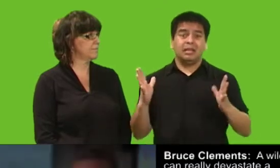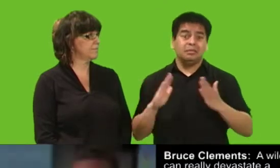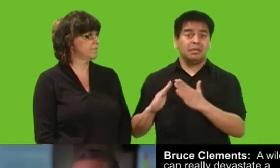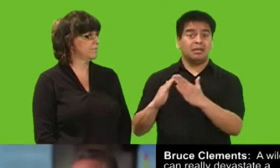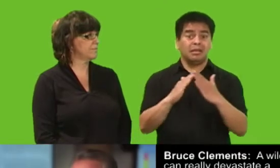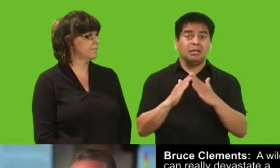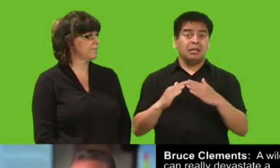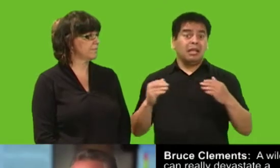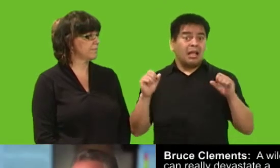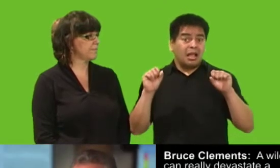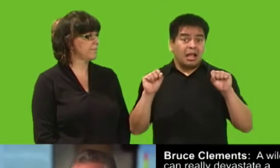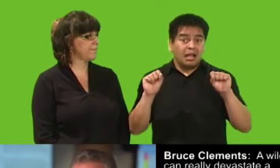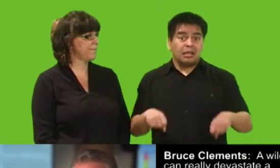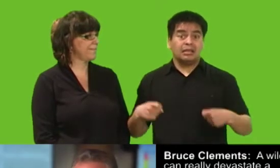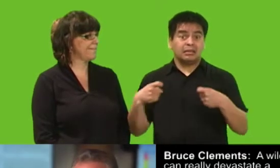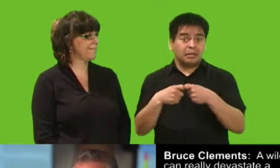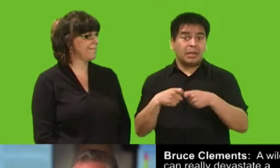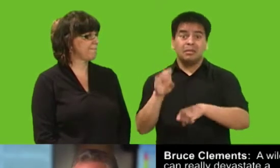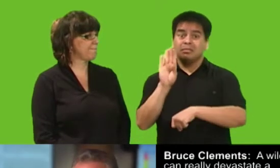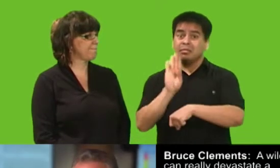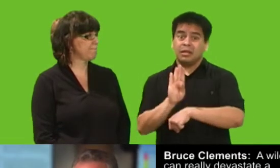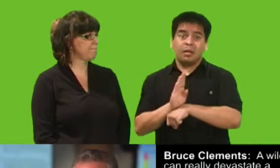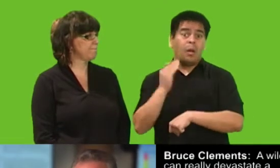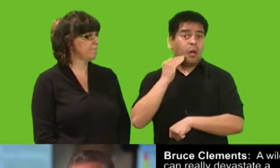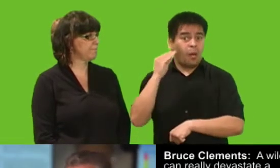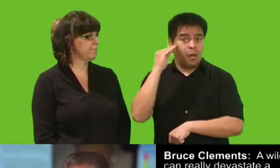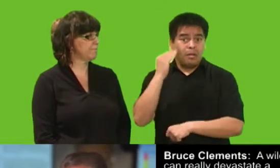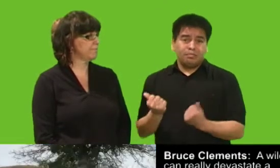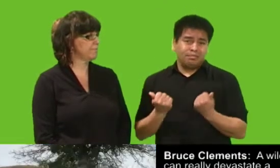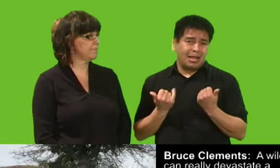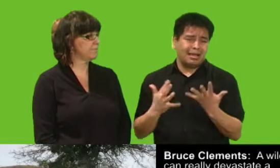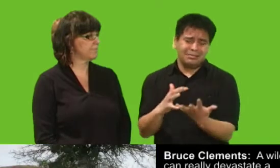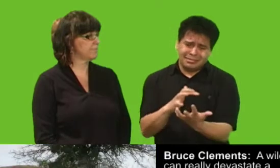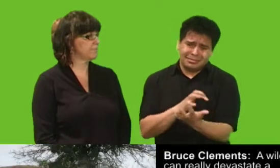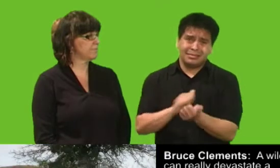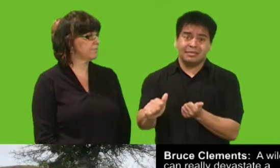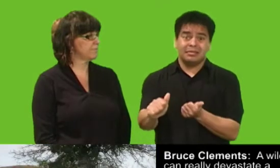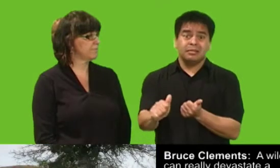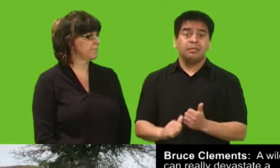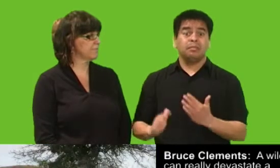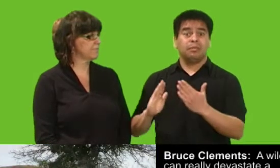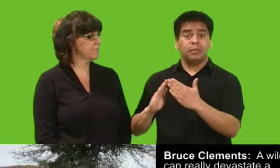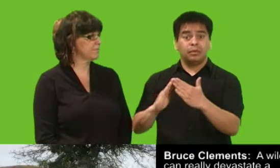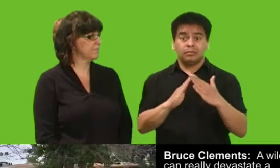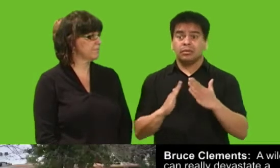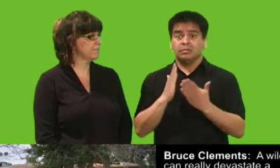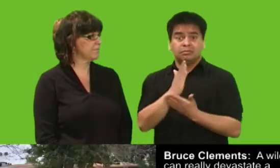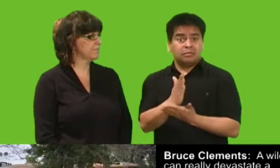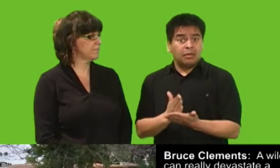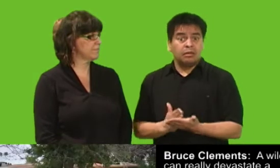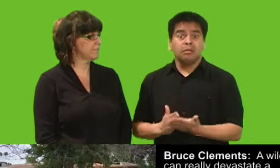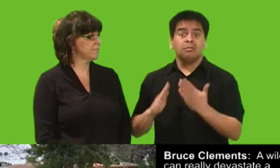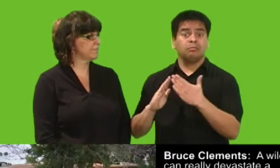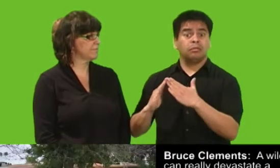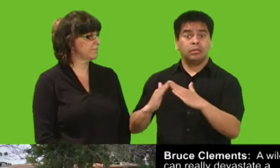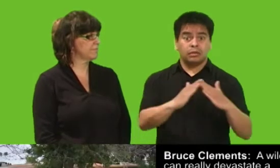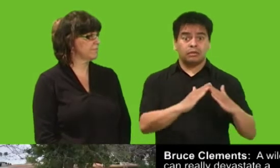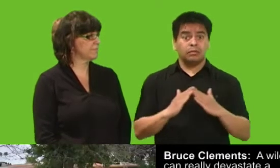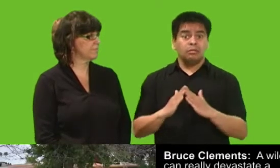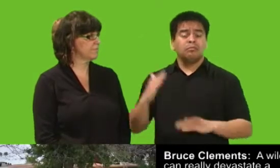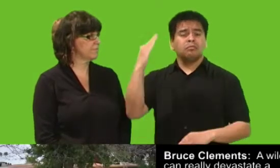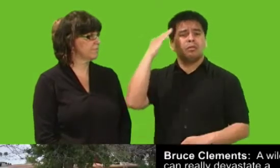A wildfire can really devastate a community. It can take down utilities, it can take out businesses, it can take out homes, it can